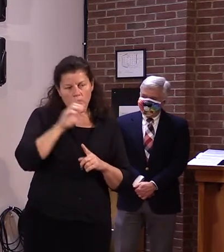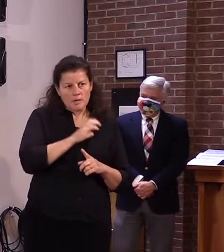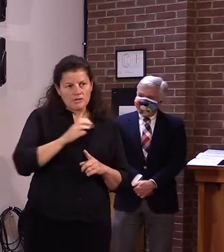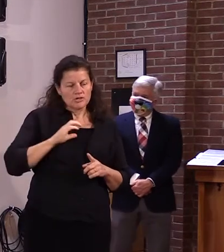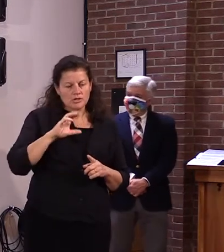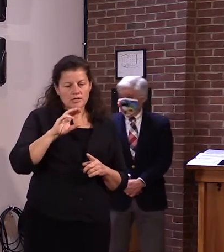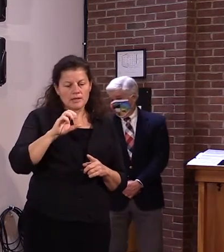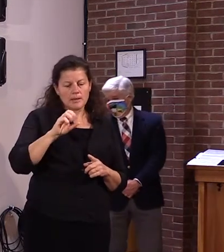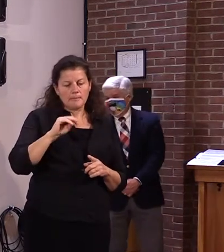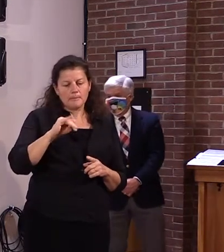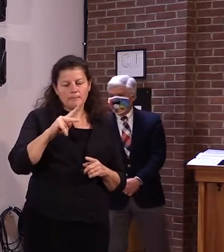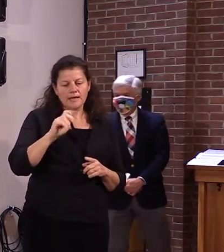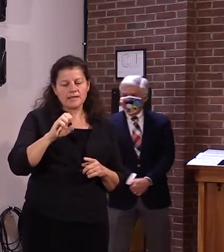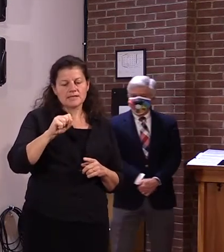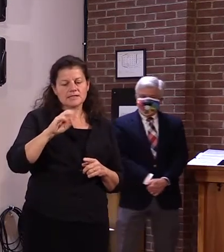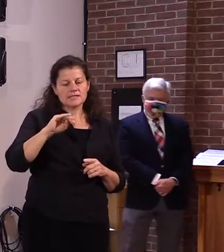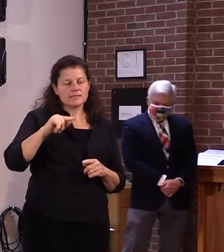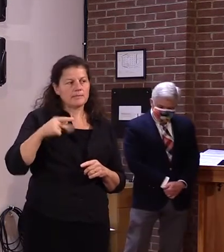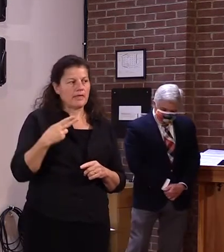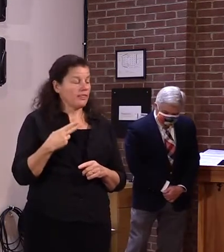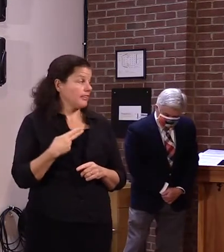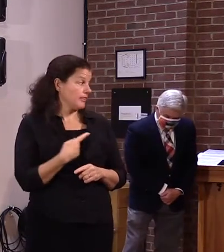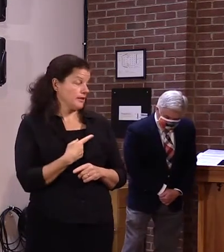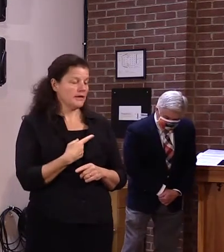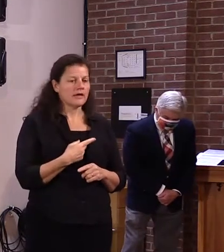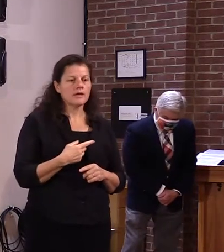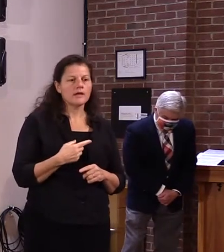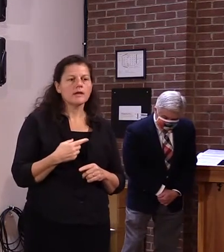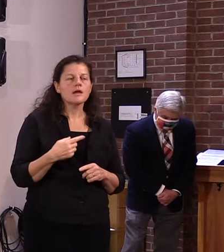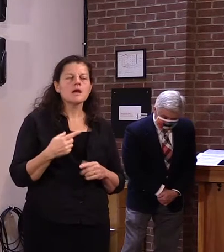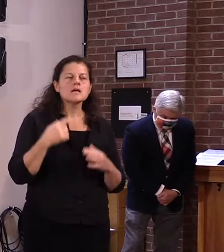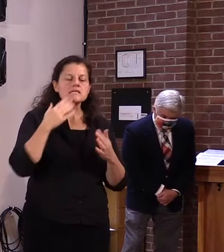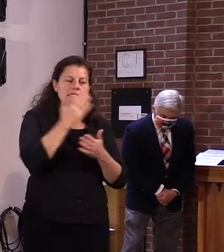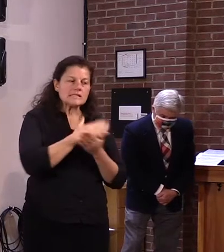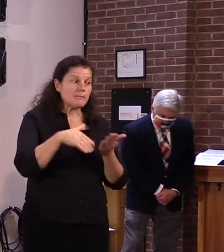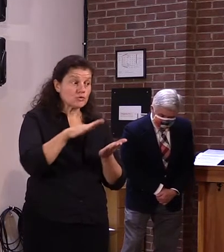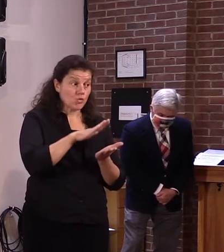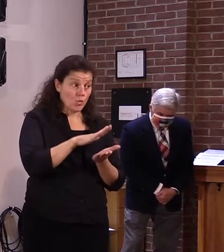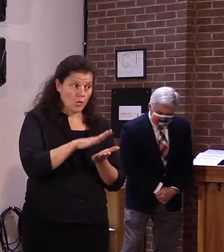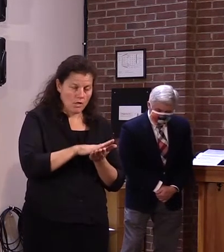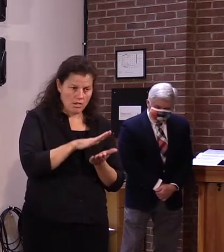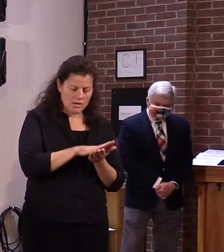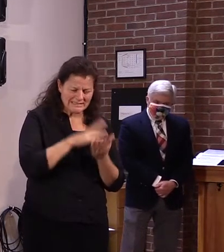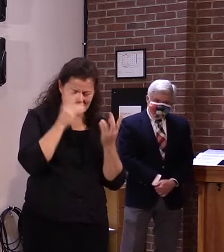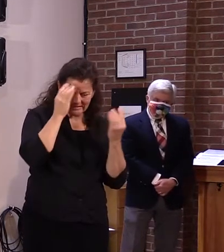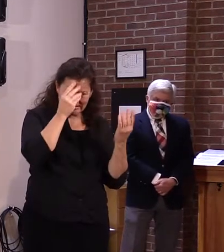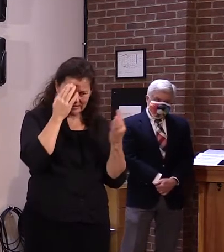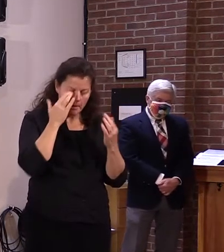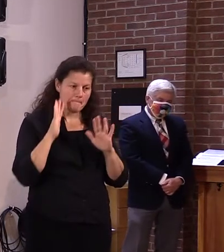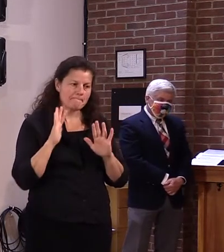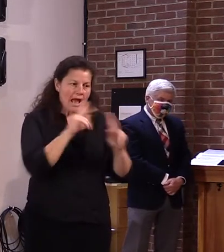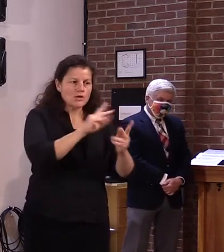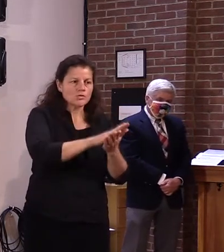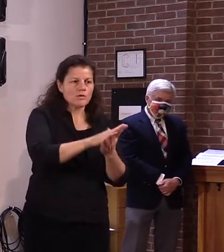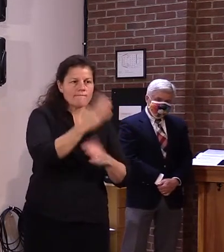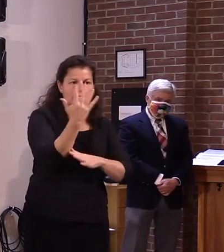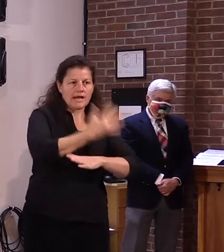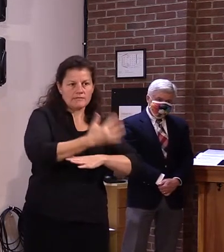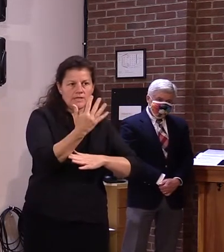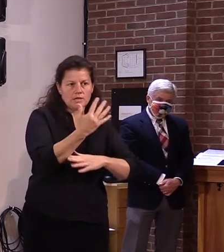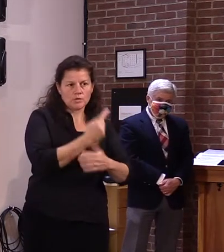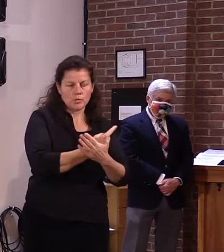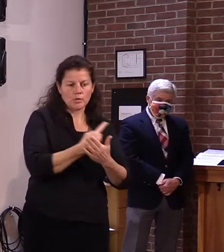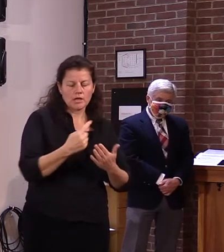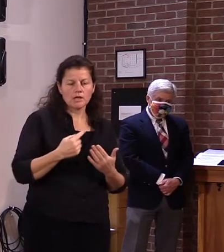schools, including ours, are contemplating a return to 5 days a week. And we're curious what will happen to